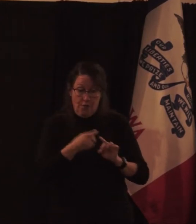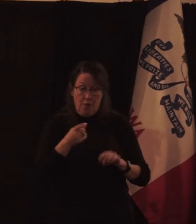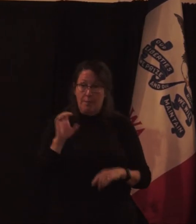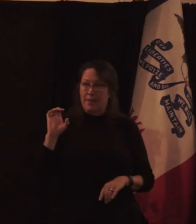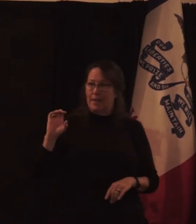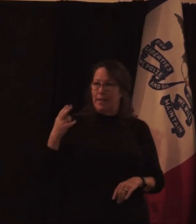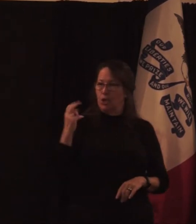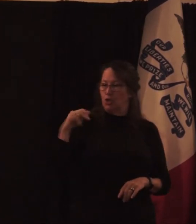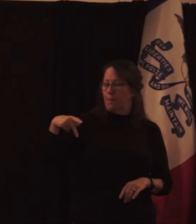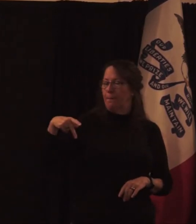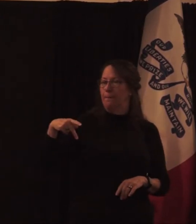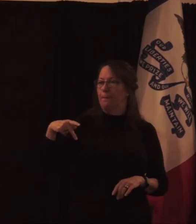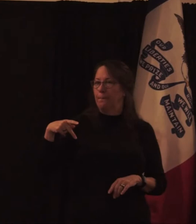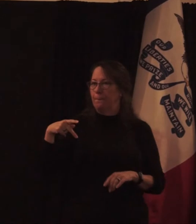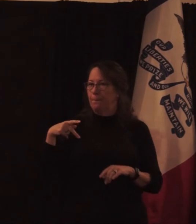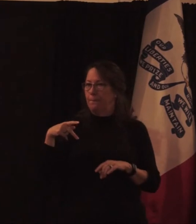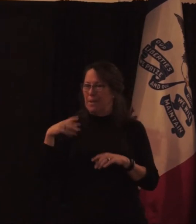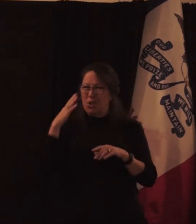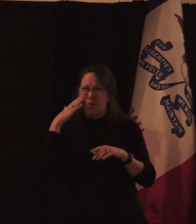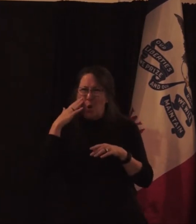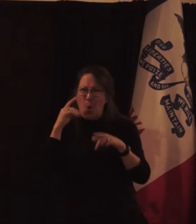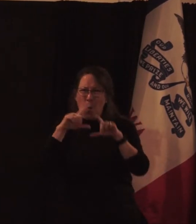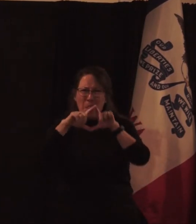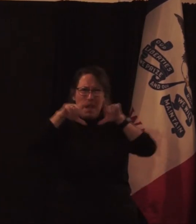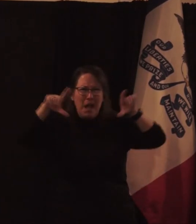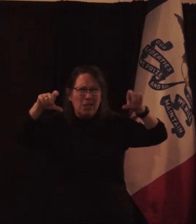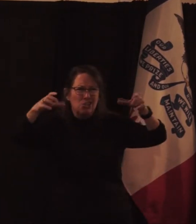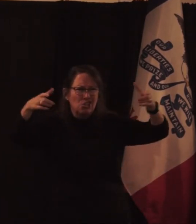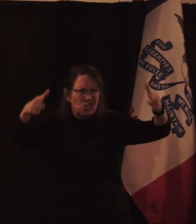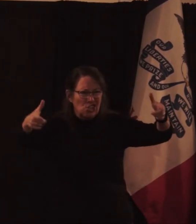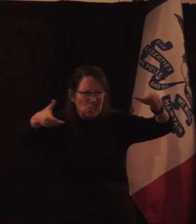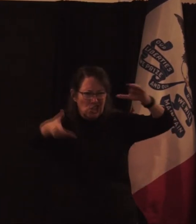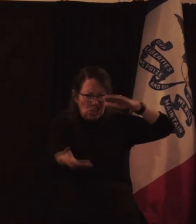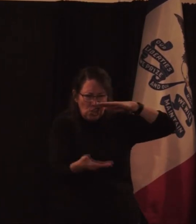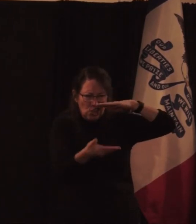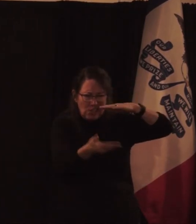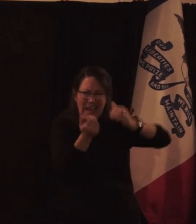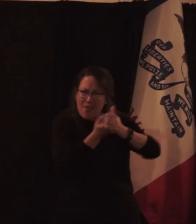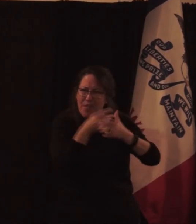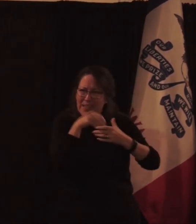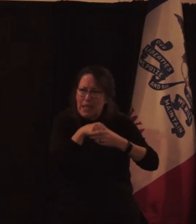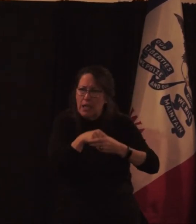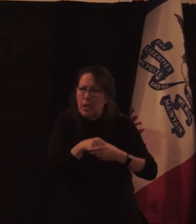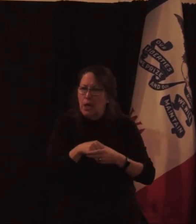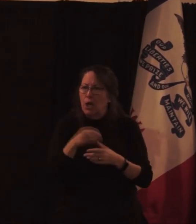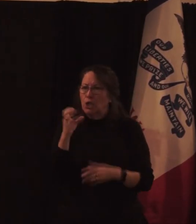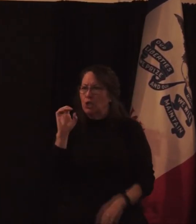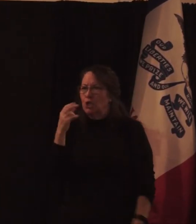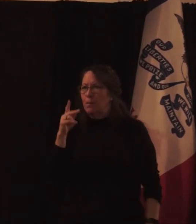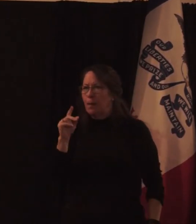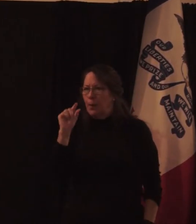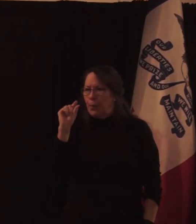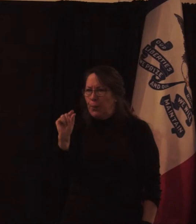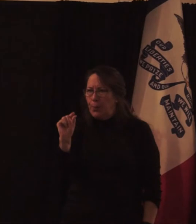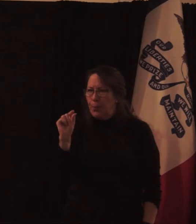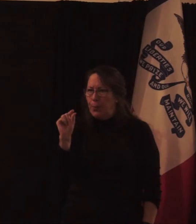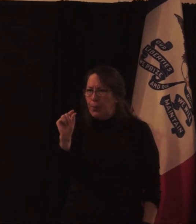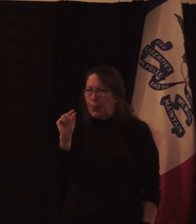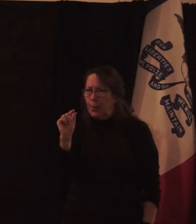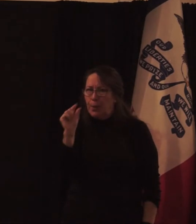chip industry, who said, you know that big box you got there? Everything that's in there we can put on a chip the size of your